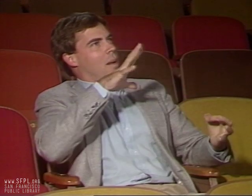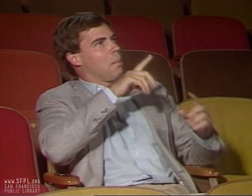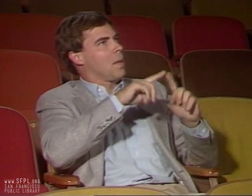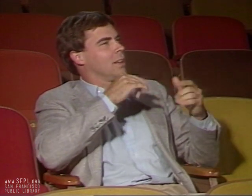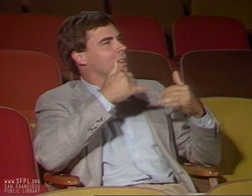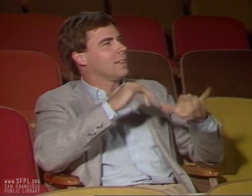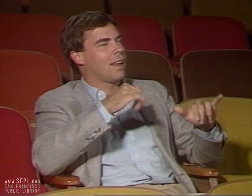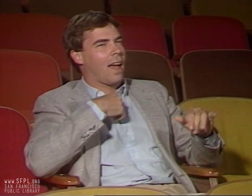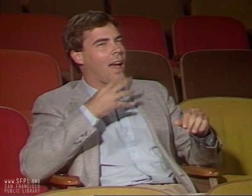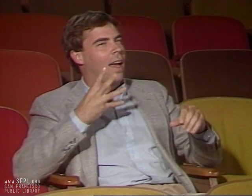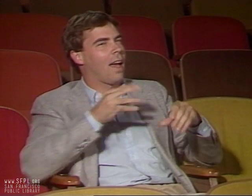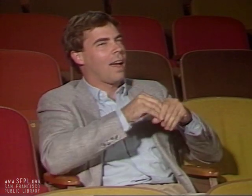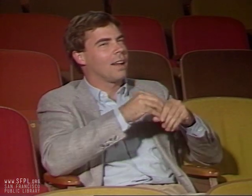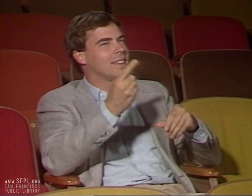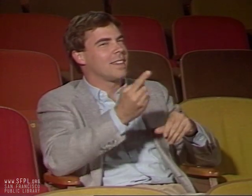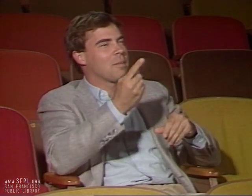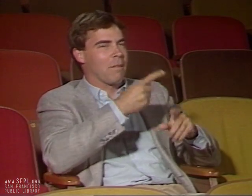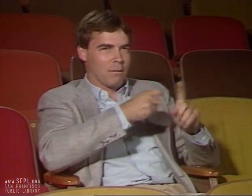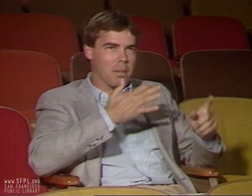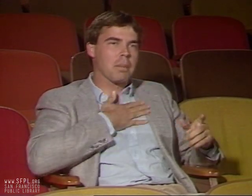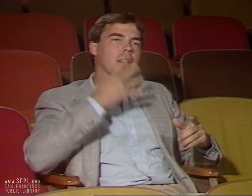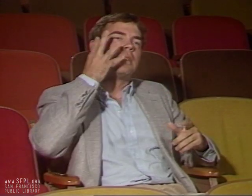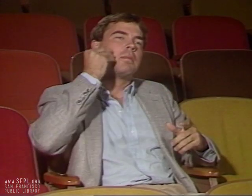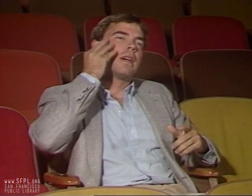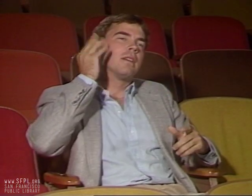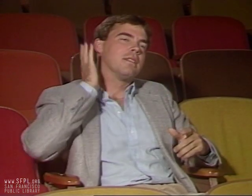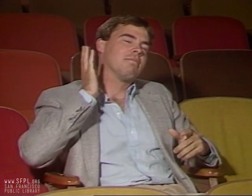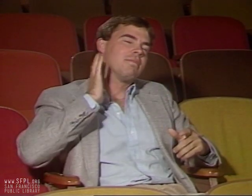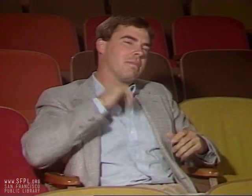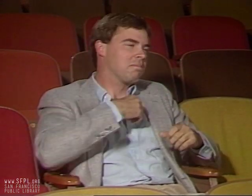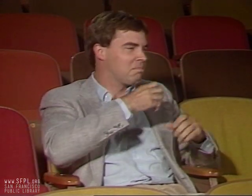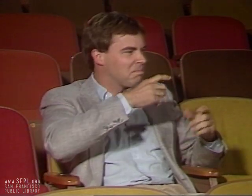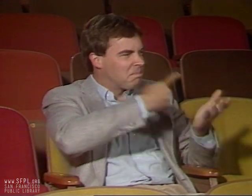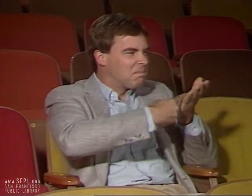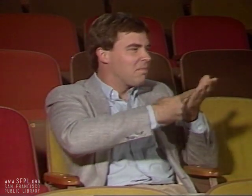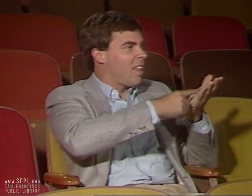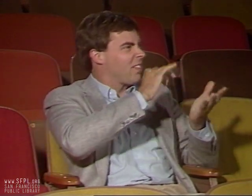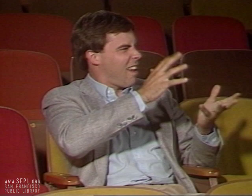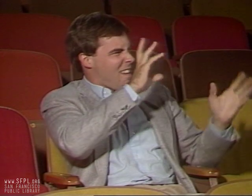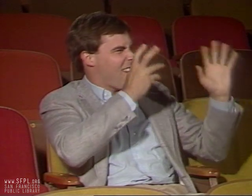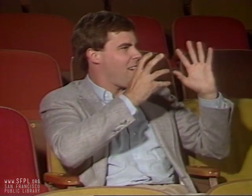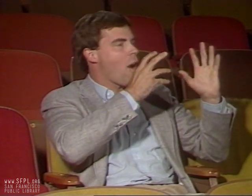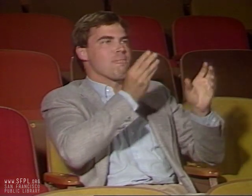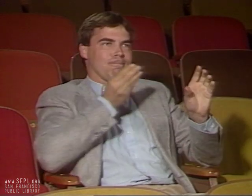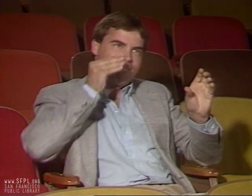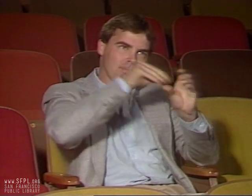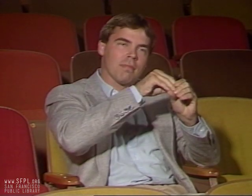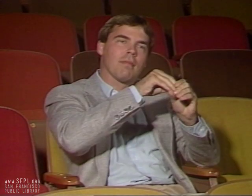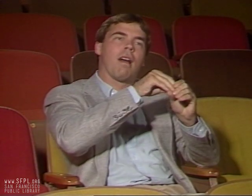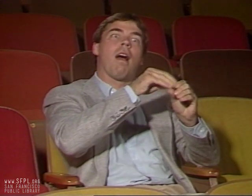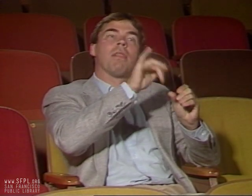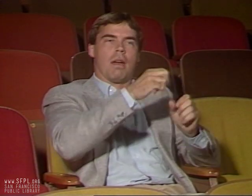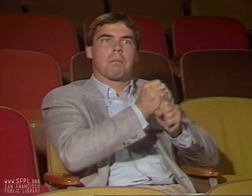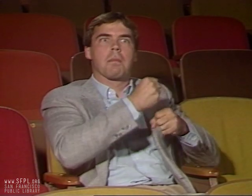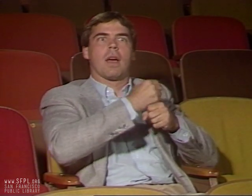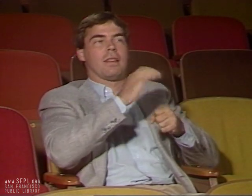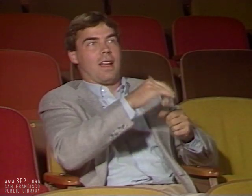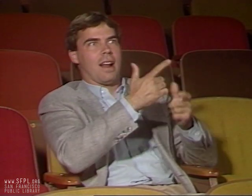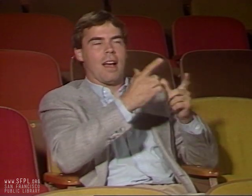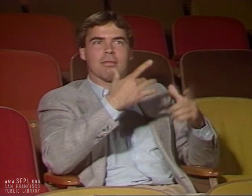the performer, and the performer more free to imbue the story with personal nuance. It was live. In my performances,